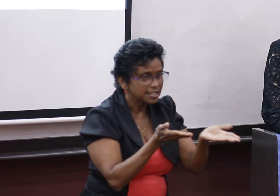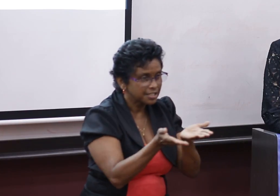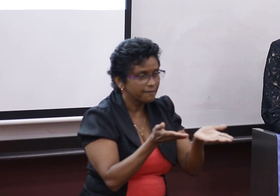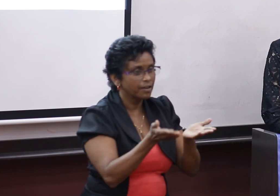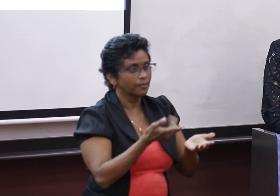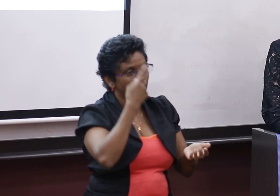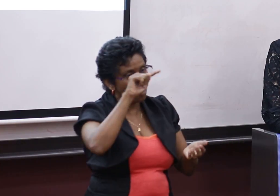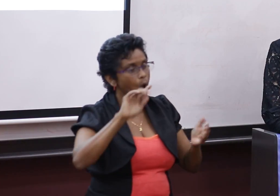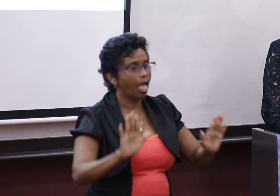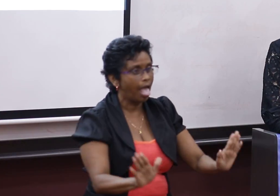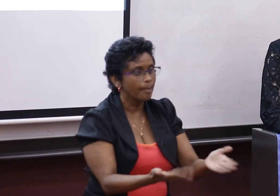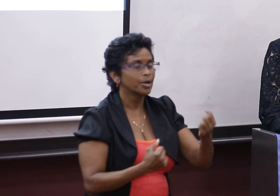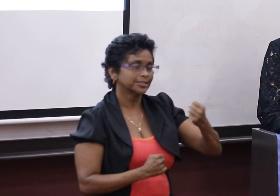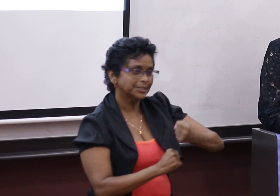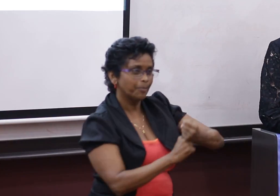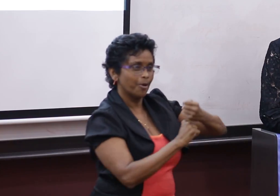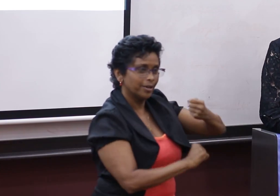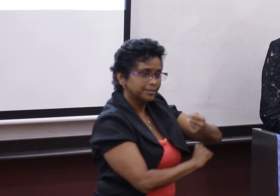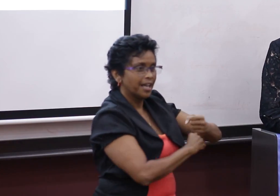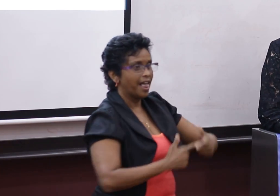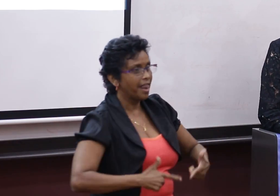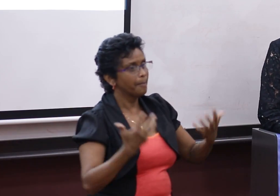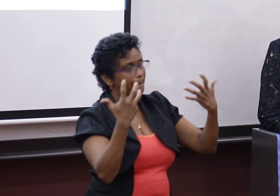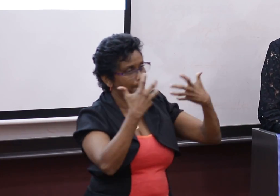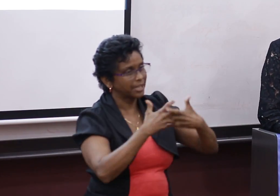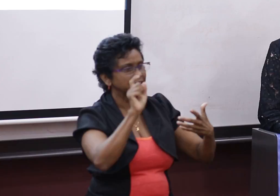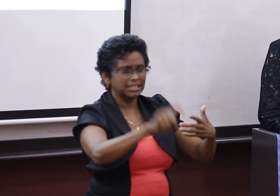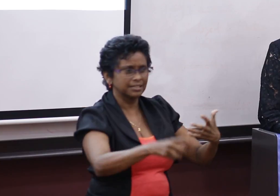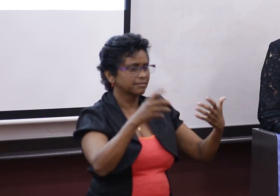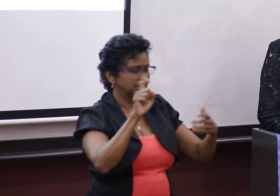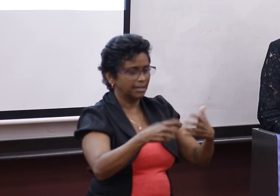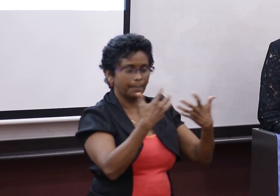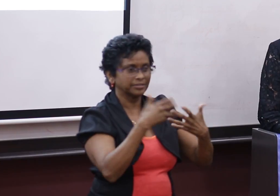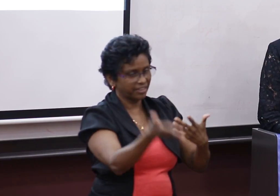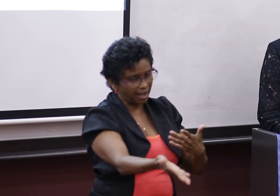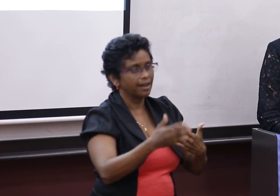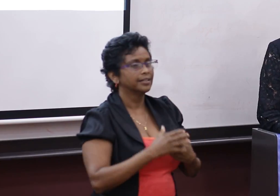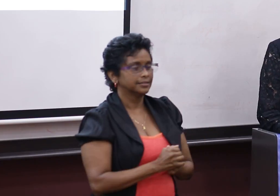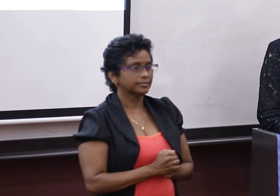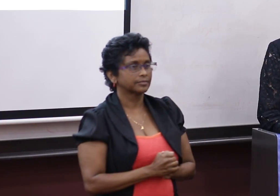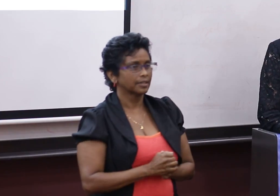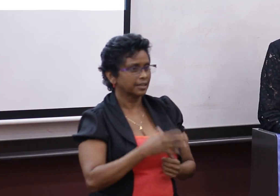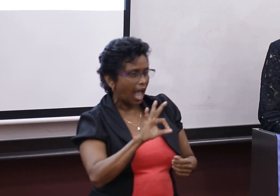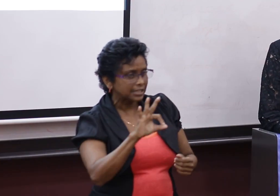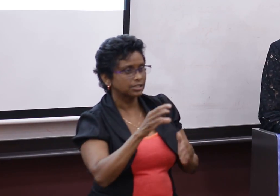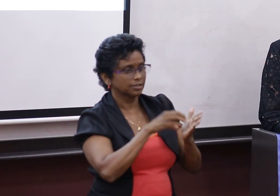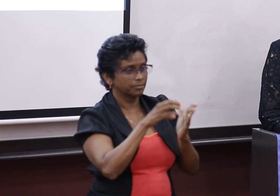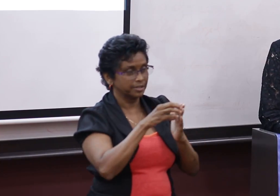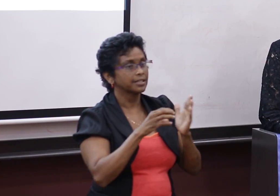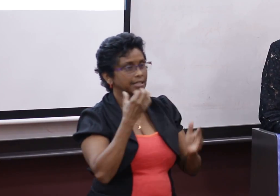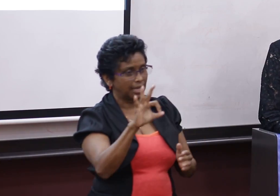are responsive to their needs. Article 19 includes, therefore, 3 clear